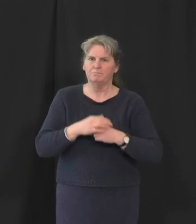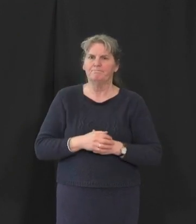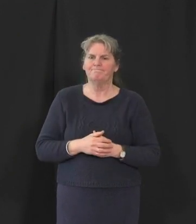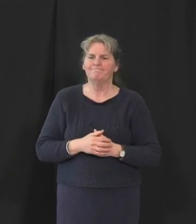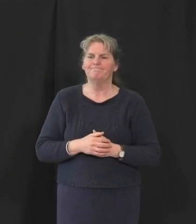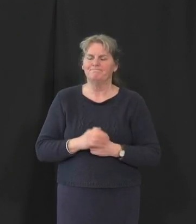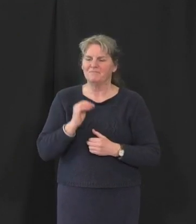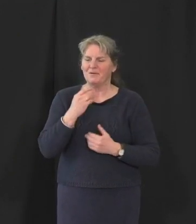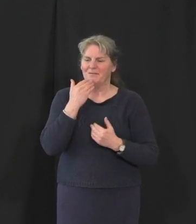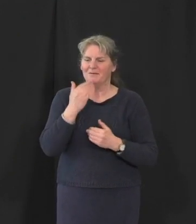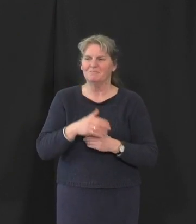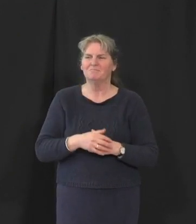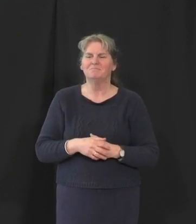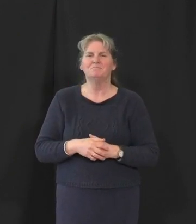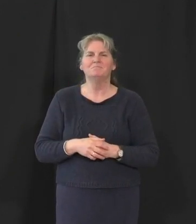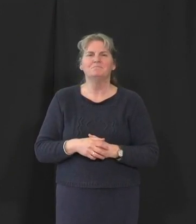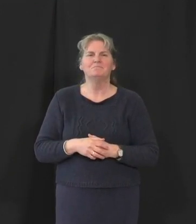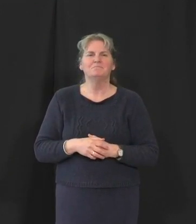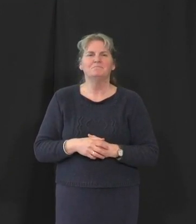Okay, that was it. Thank you.